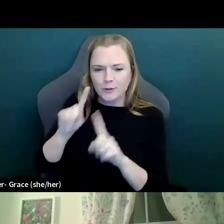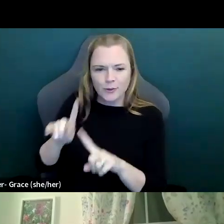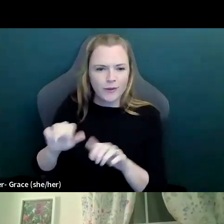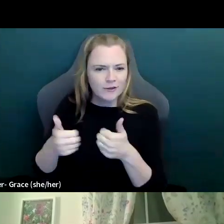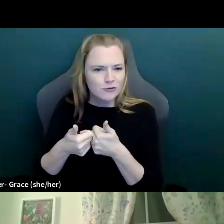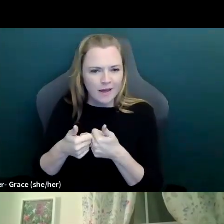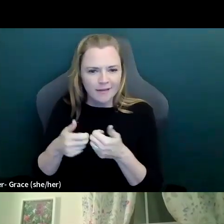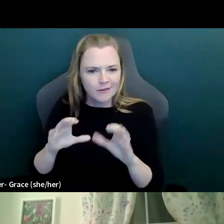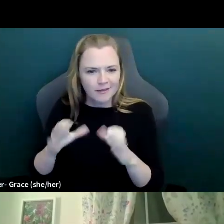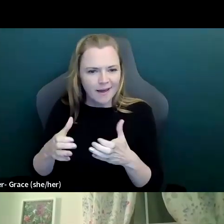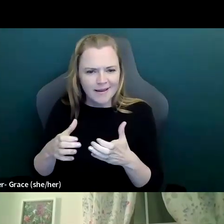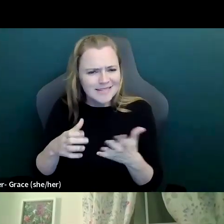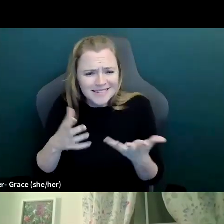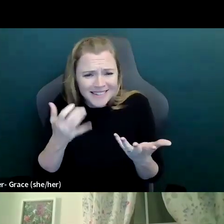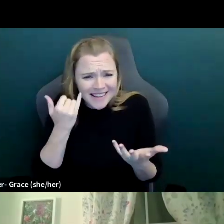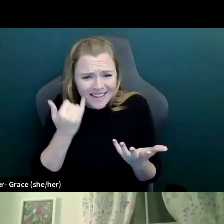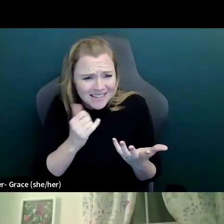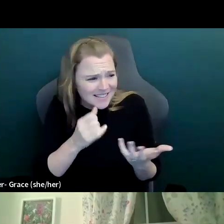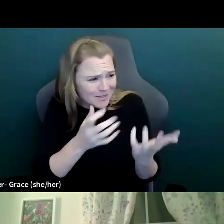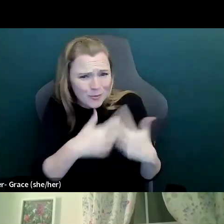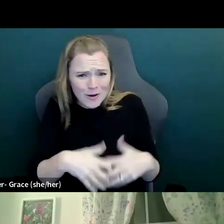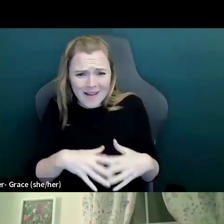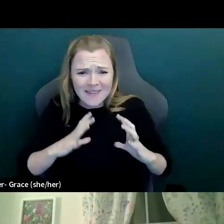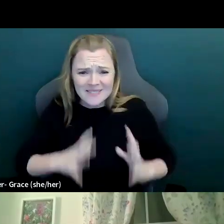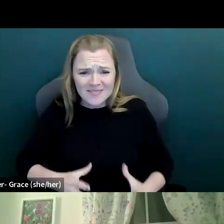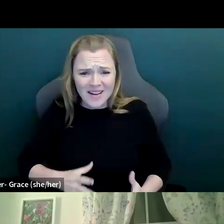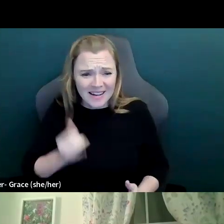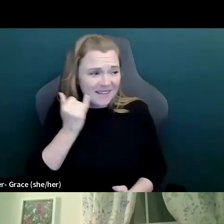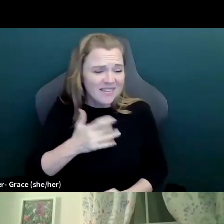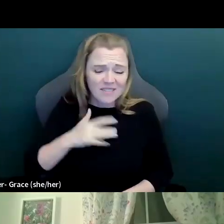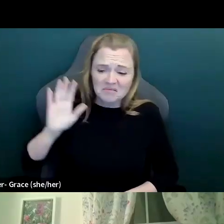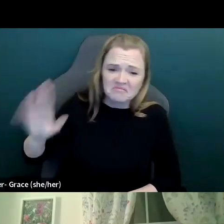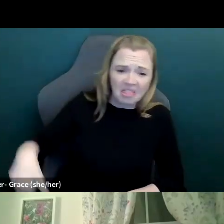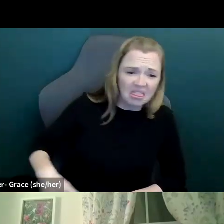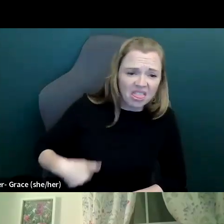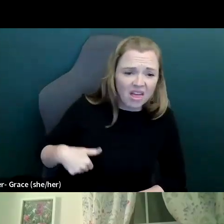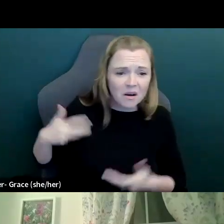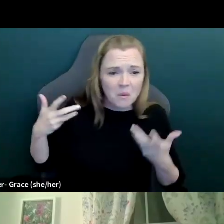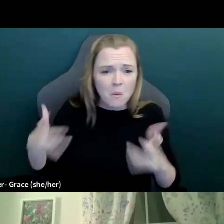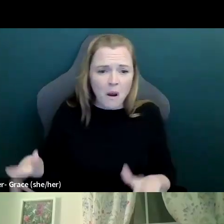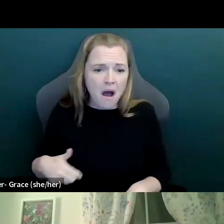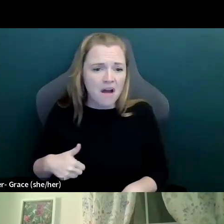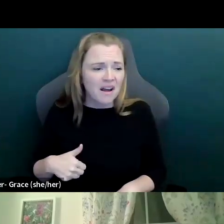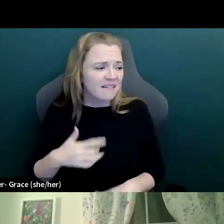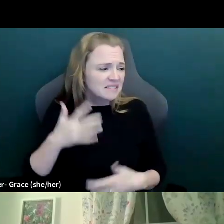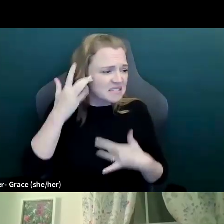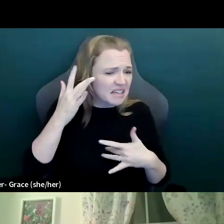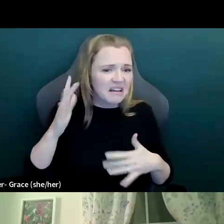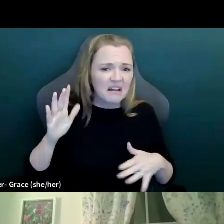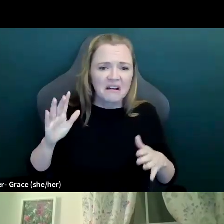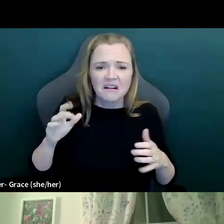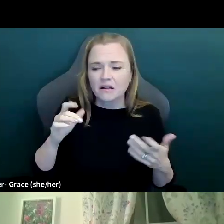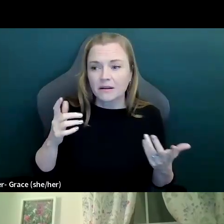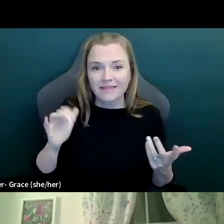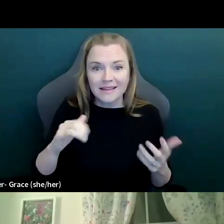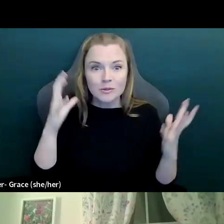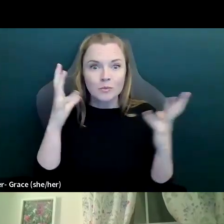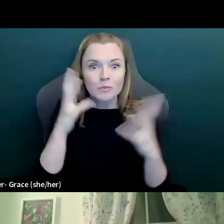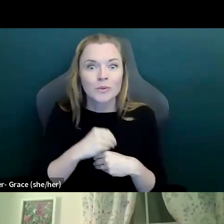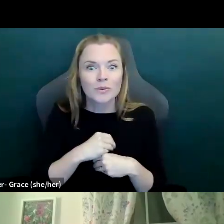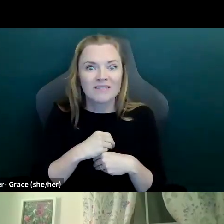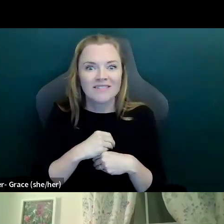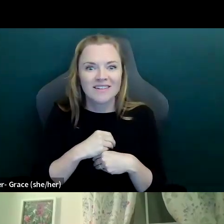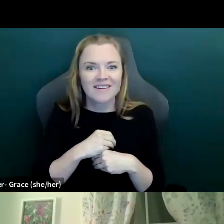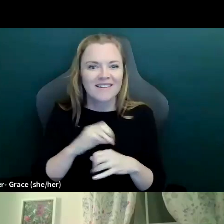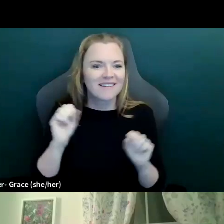out, it doesn't work out because the person doesn't feel like it or feel sick or doesn't have the support. I mean, that's the beauty of self-direction, is being able